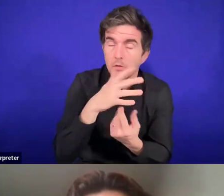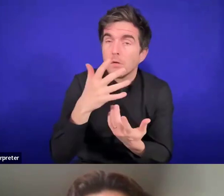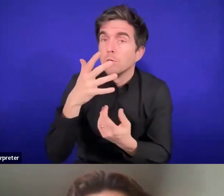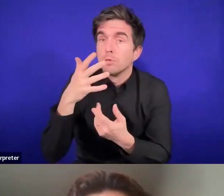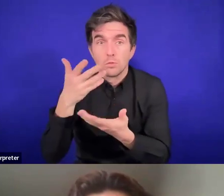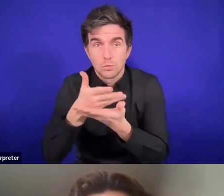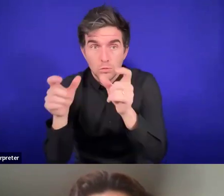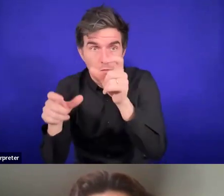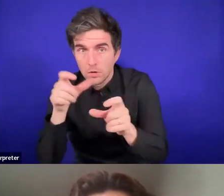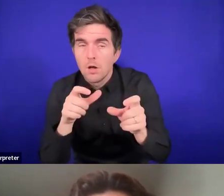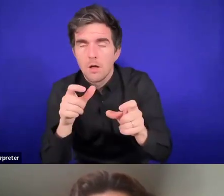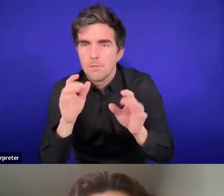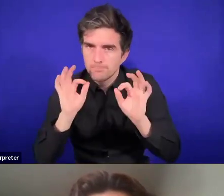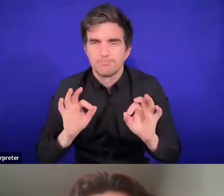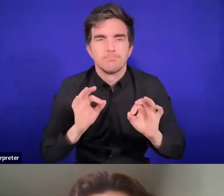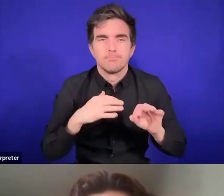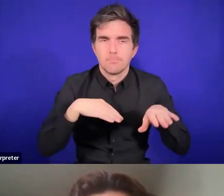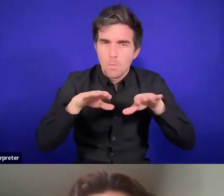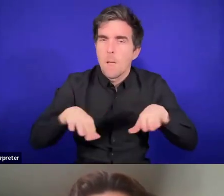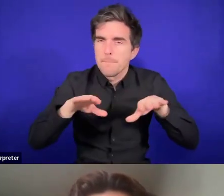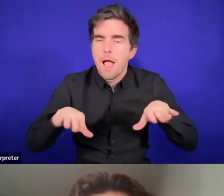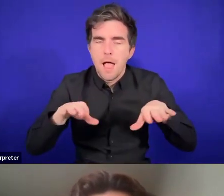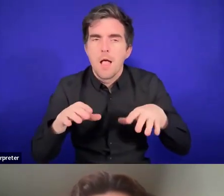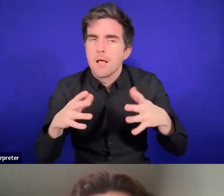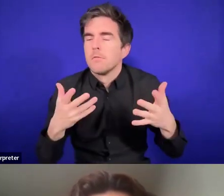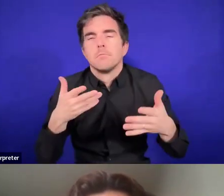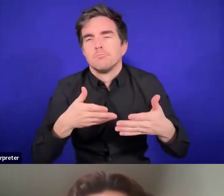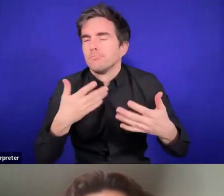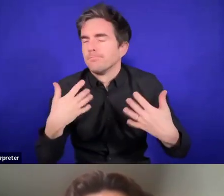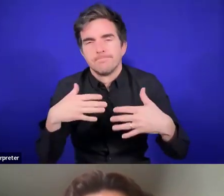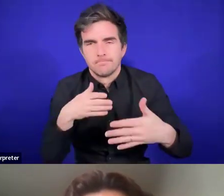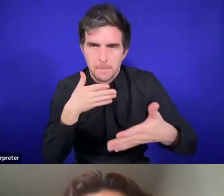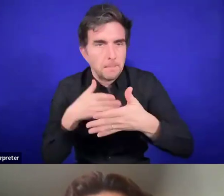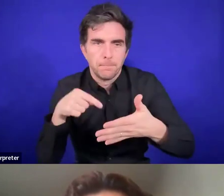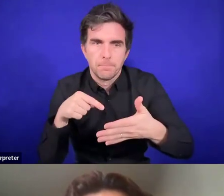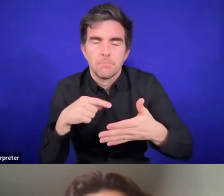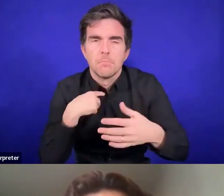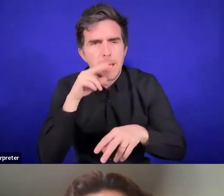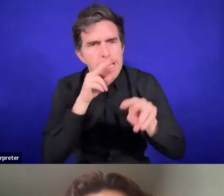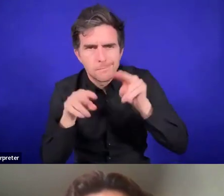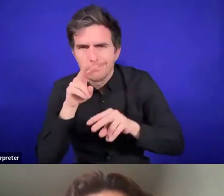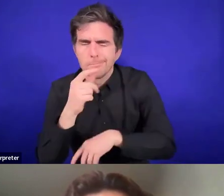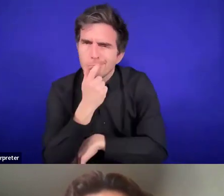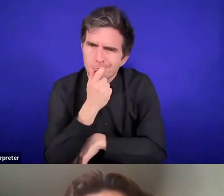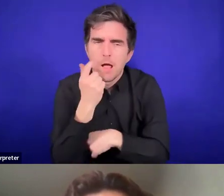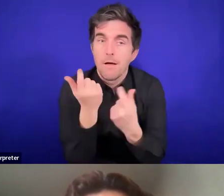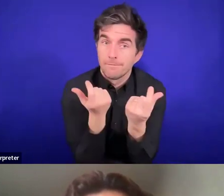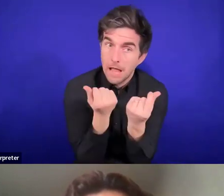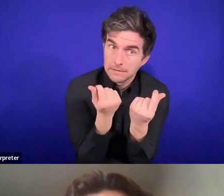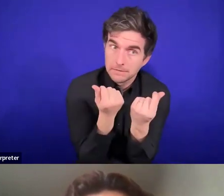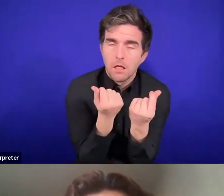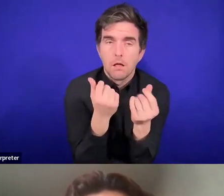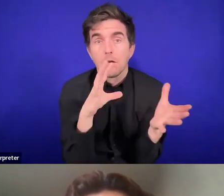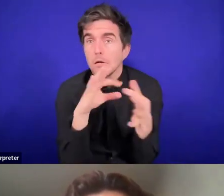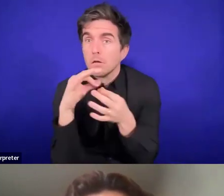with existing social protection programs might be a possible solution. And I hope you can learn that in Mozambique, and